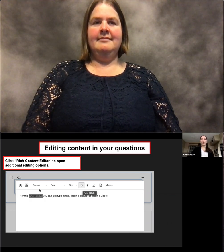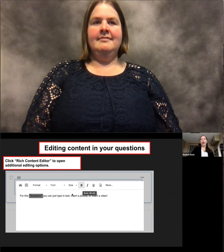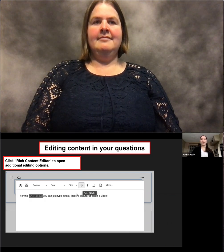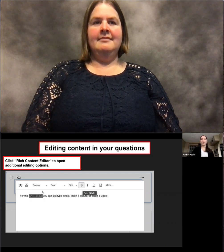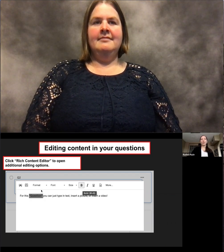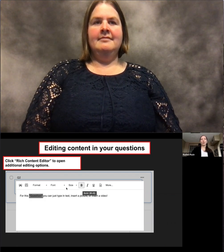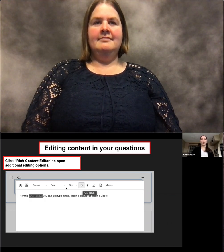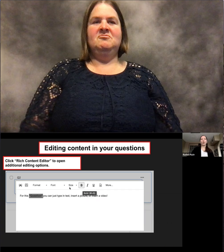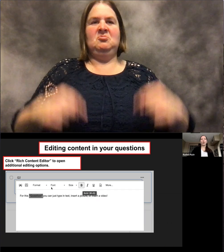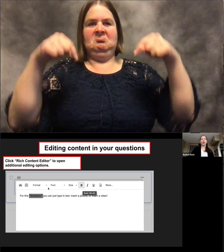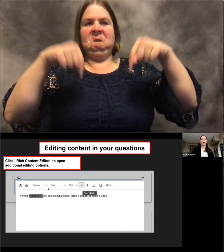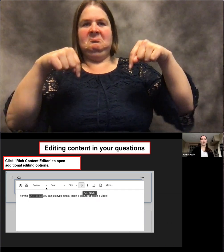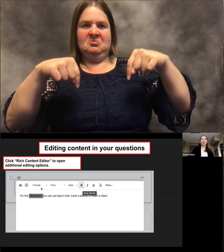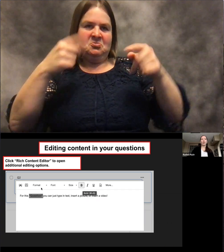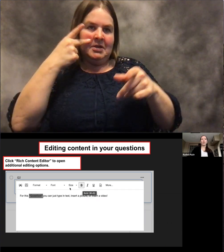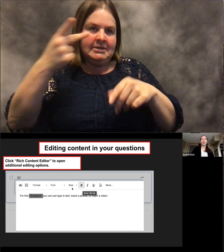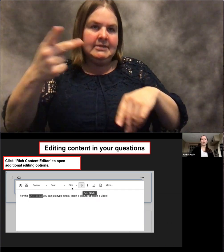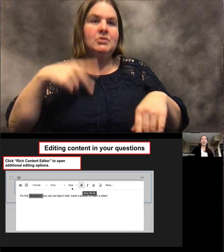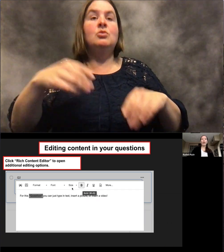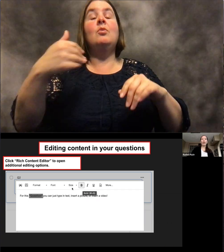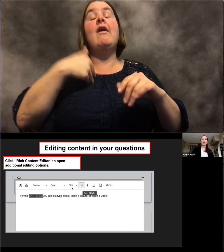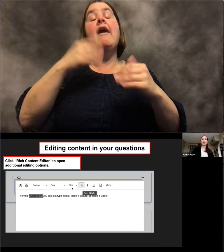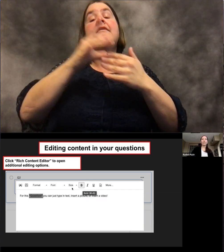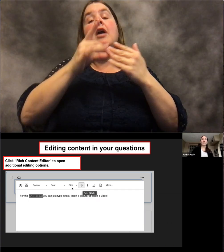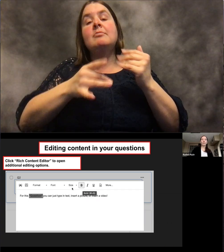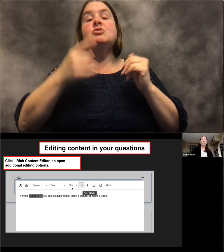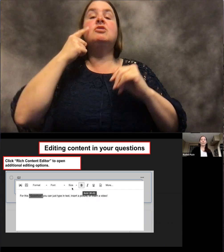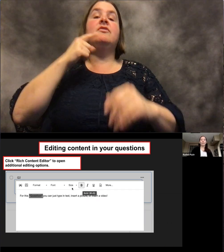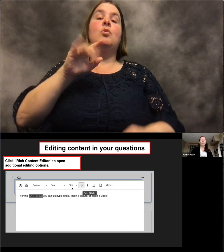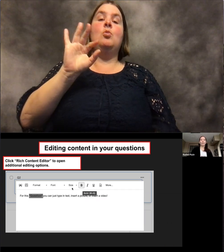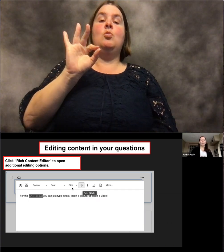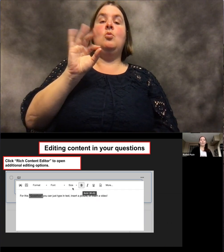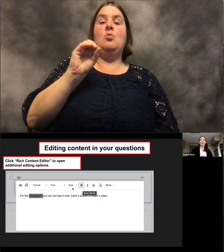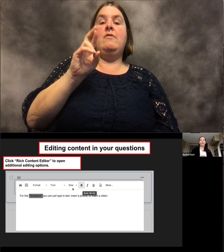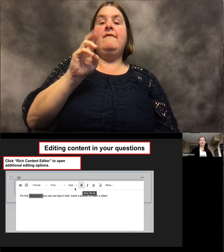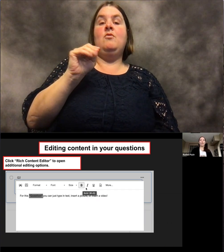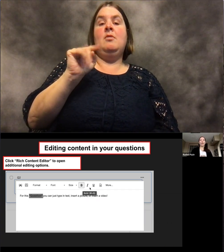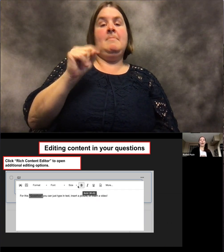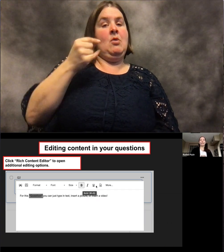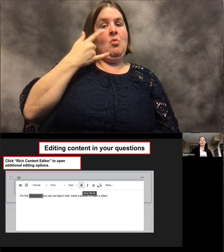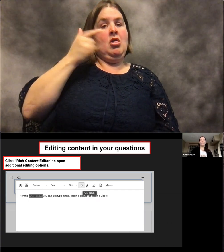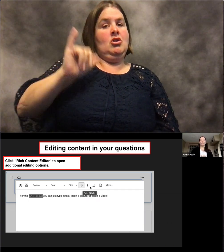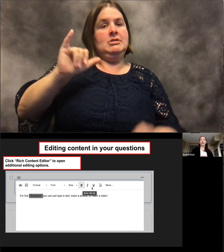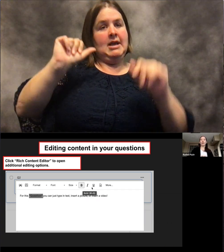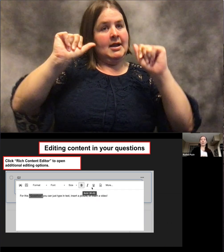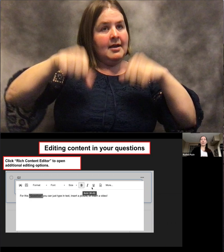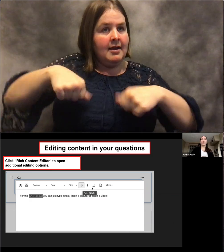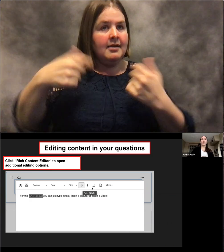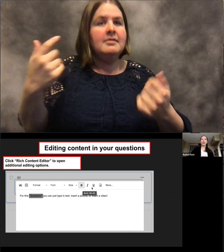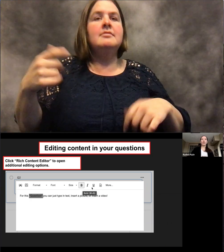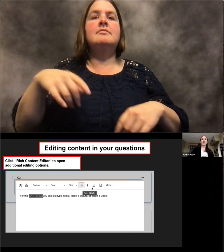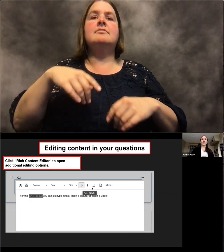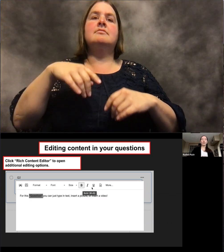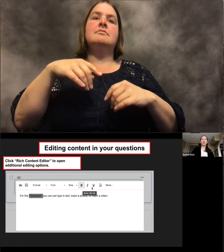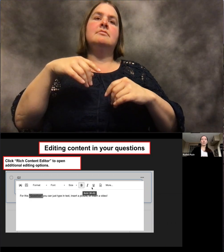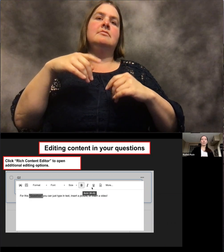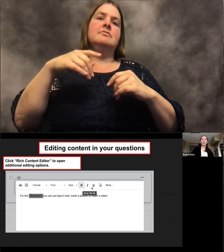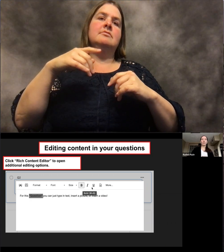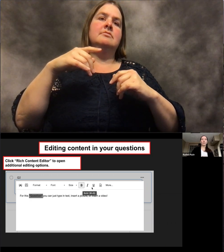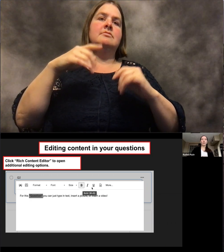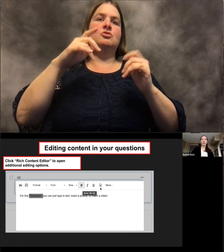So you have some additional options for formatting. You can add some additional elements to the